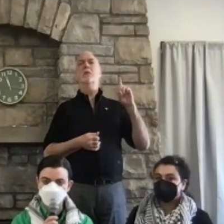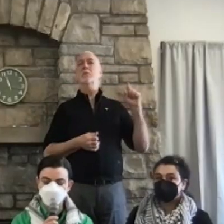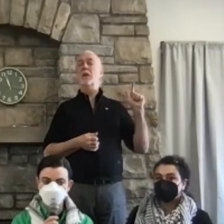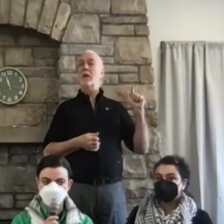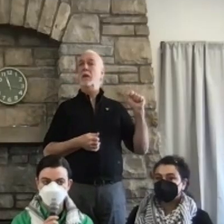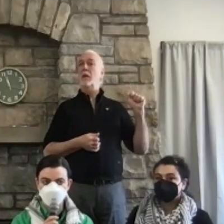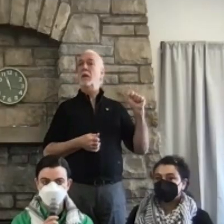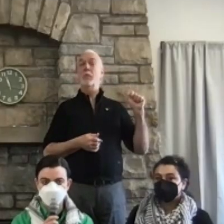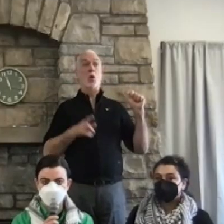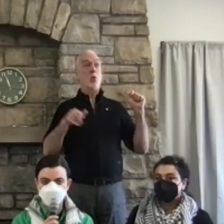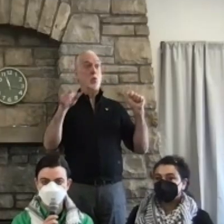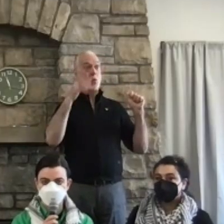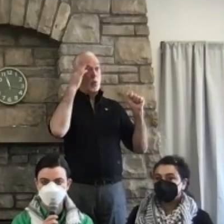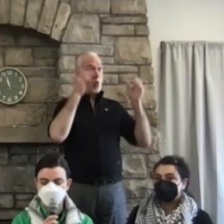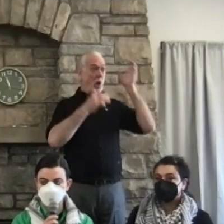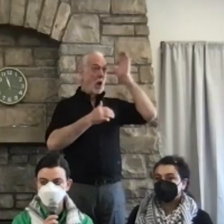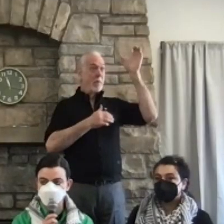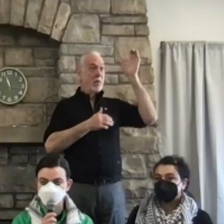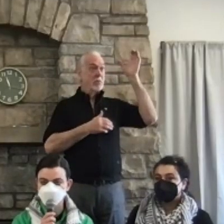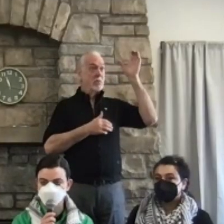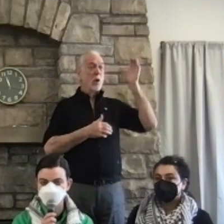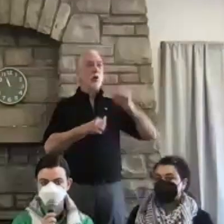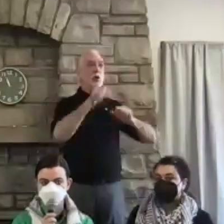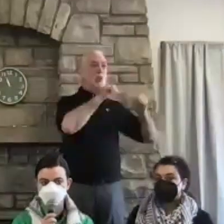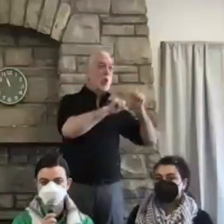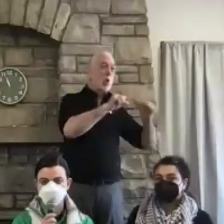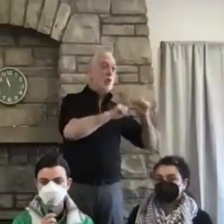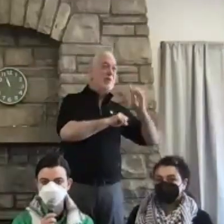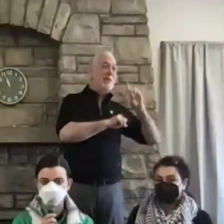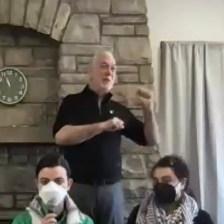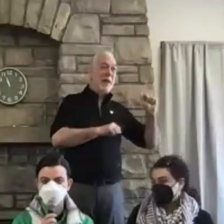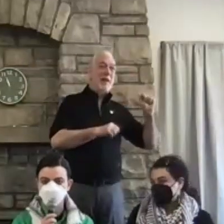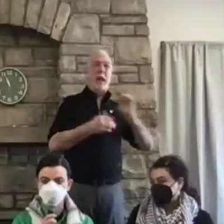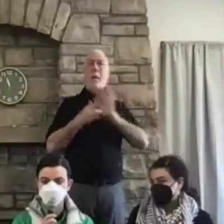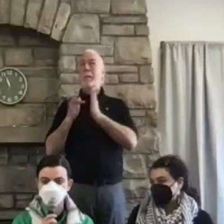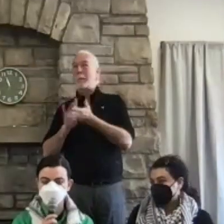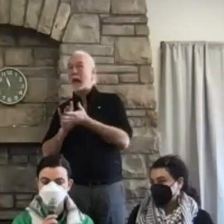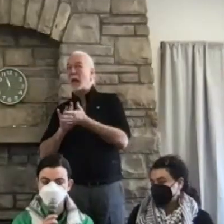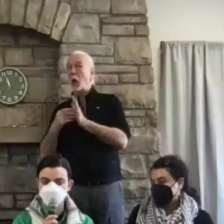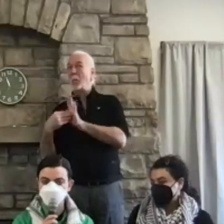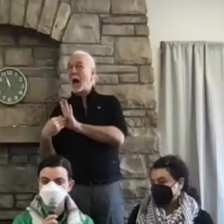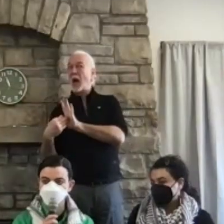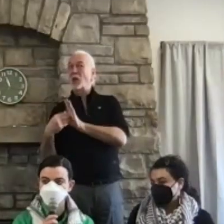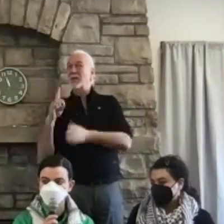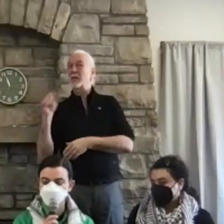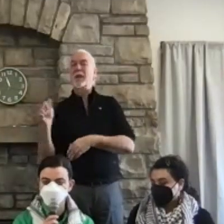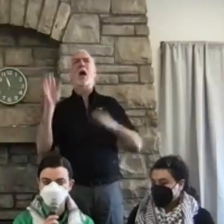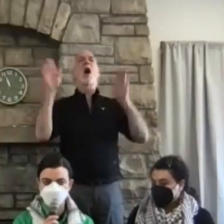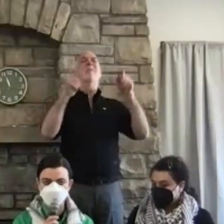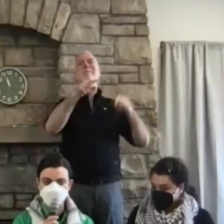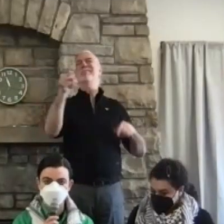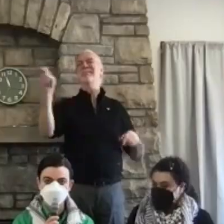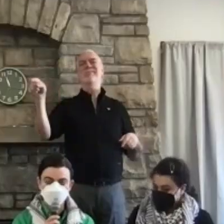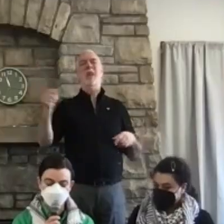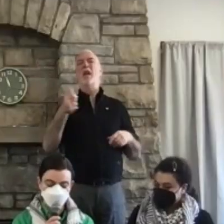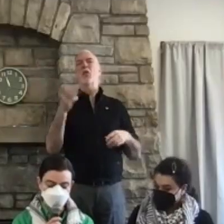here familiar with the concept of the social versus the medical model of disability? So Yes. quite a few people. I am gonna go over it briefly